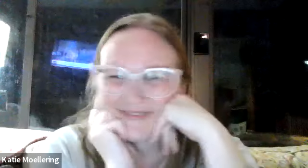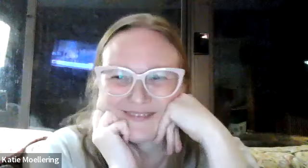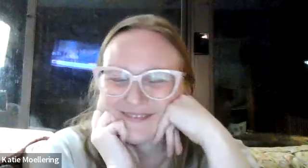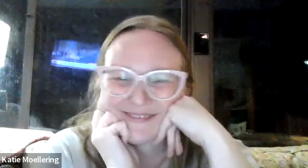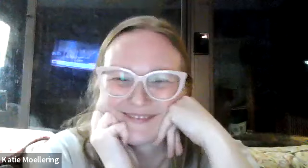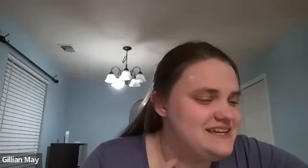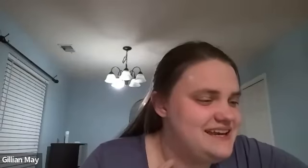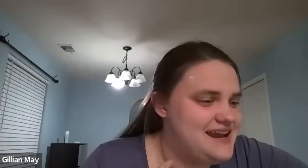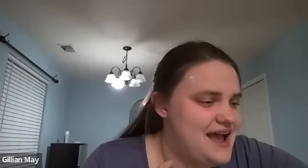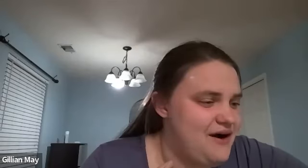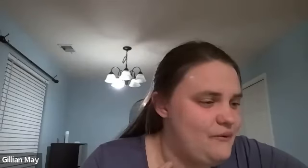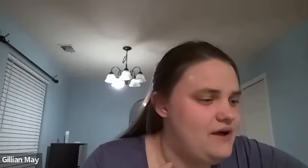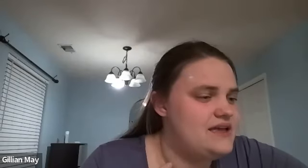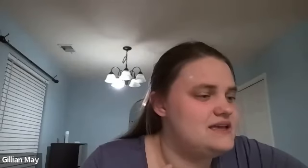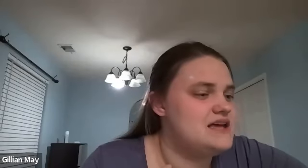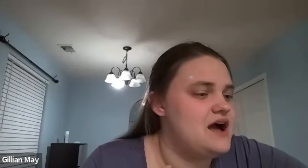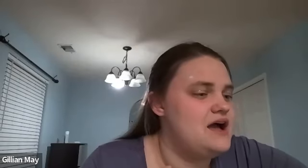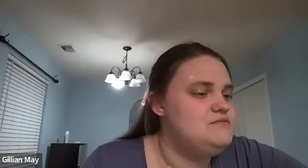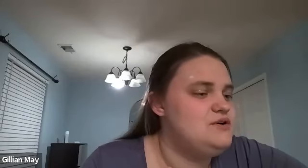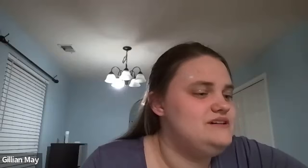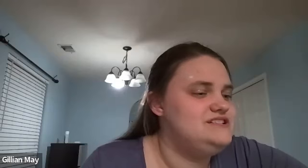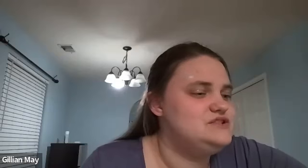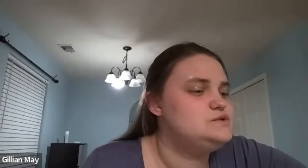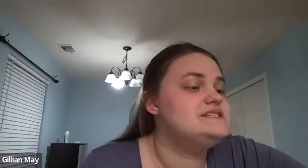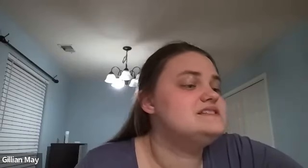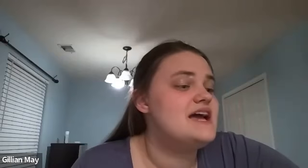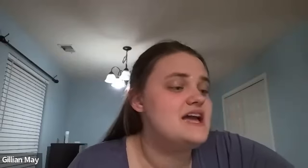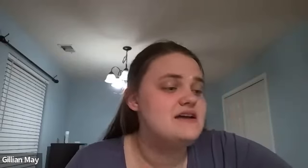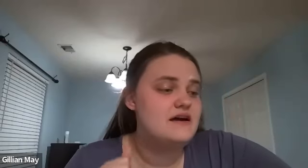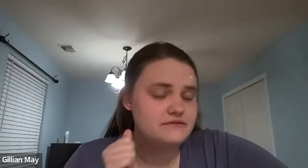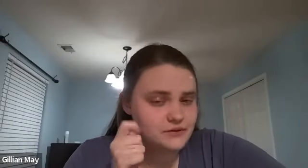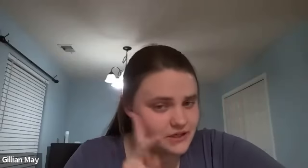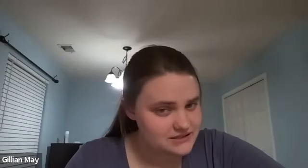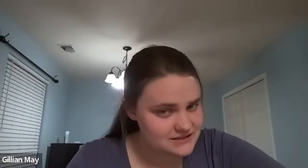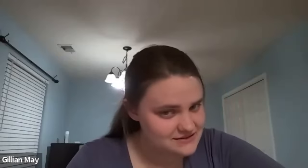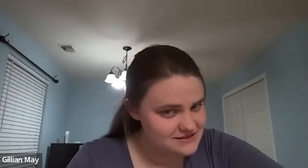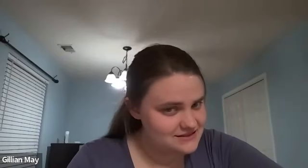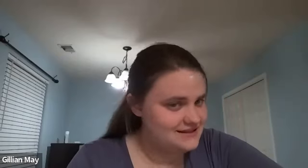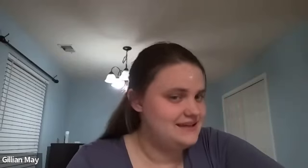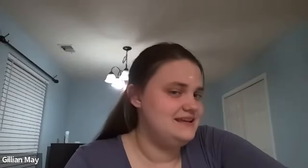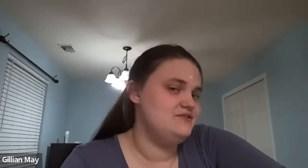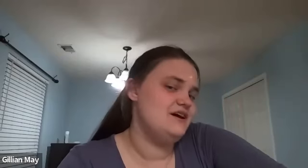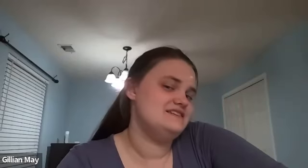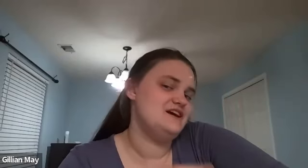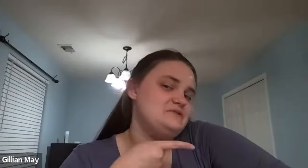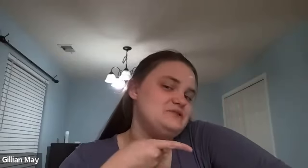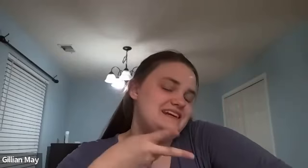So what I'm thinking now is I'm going to say a few words and give you guys the opportunity